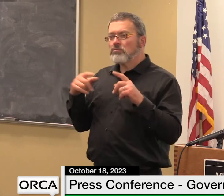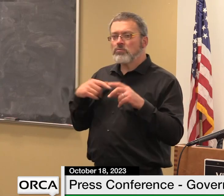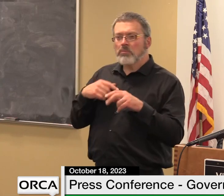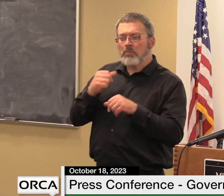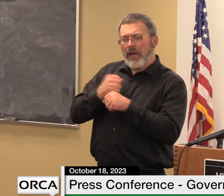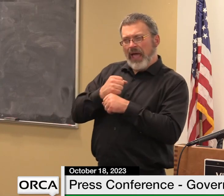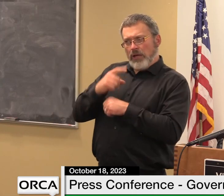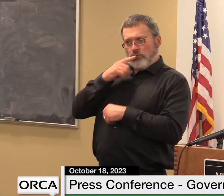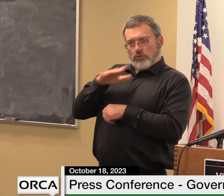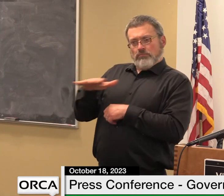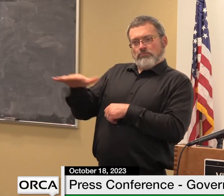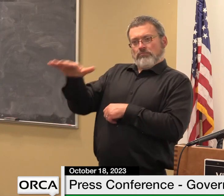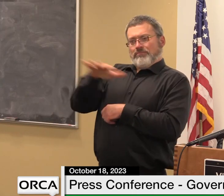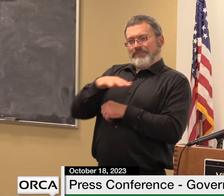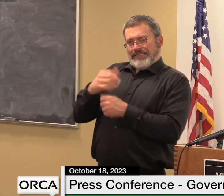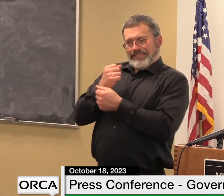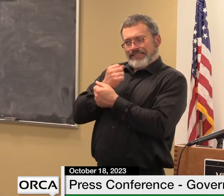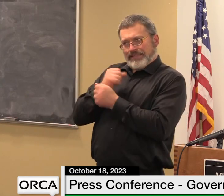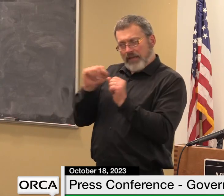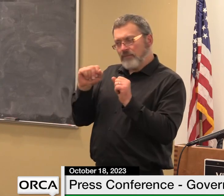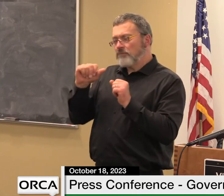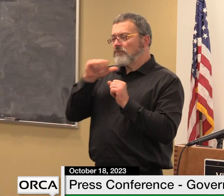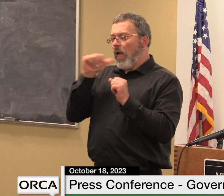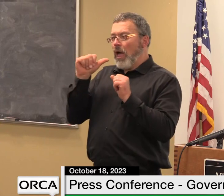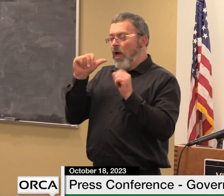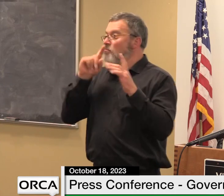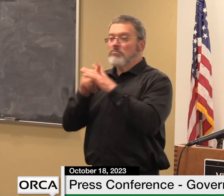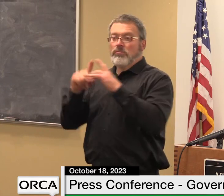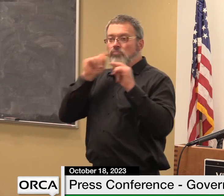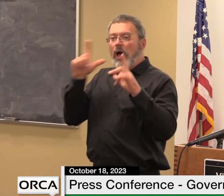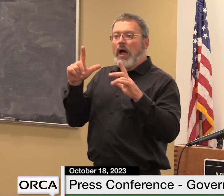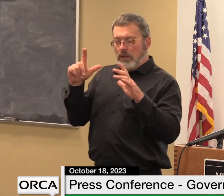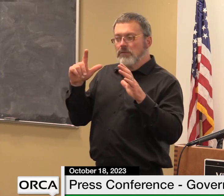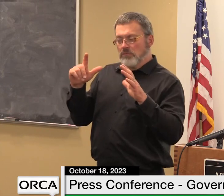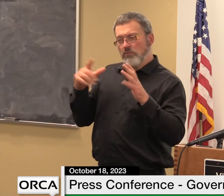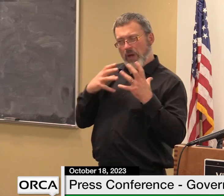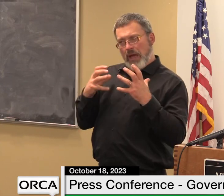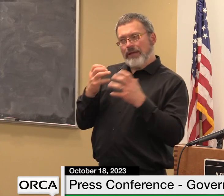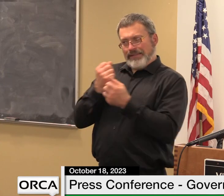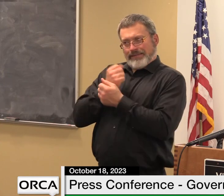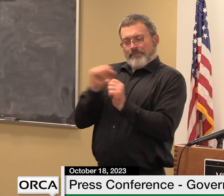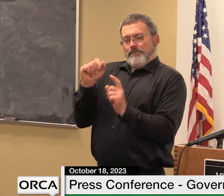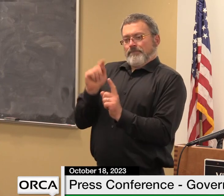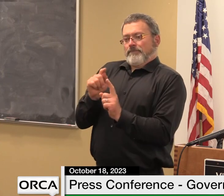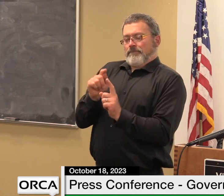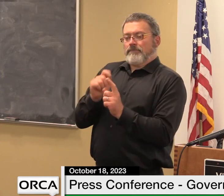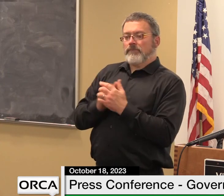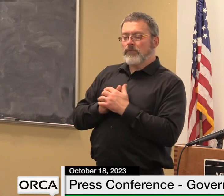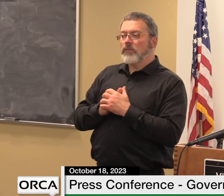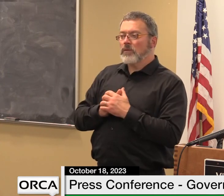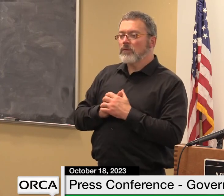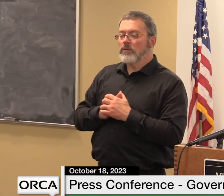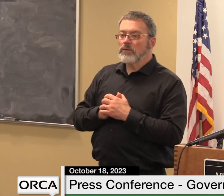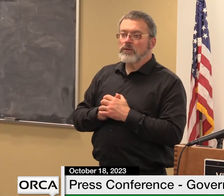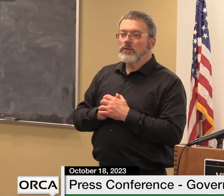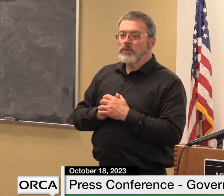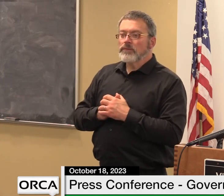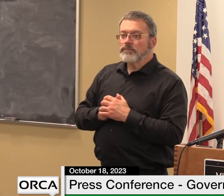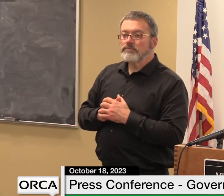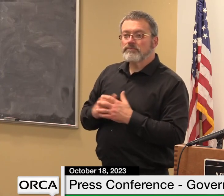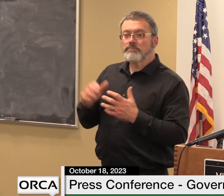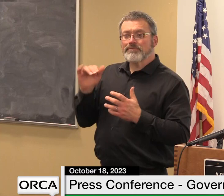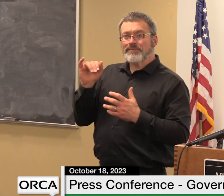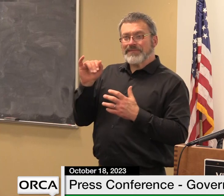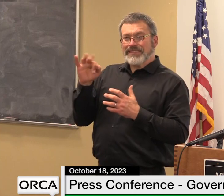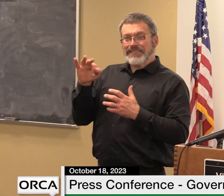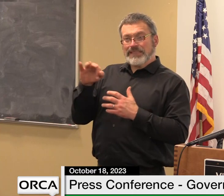we're remaining vigilant and making sure that Vermonters are safe. So I can have somebody, I don't know if anybody from public